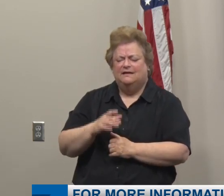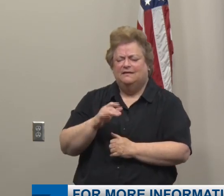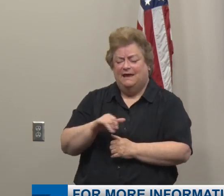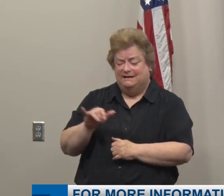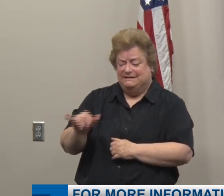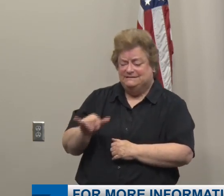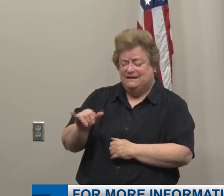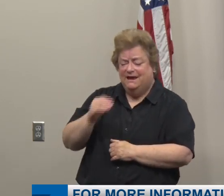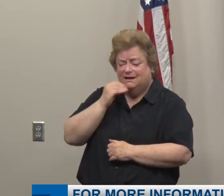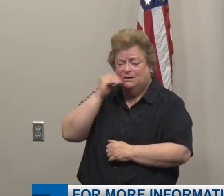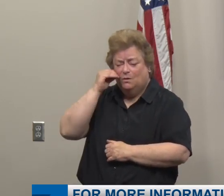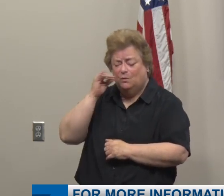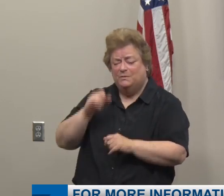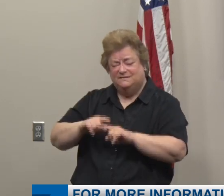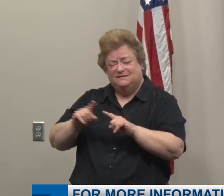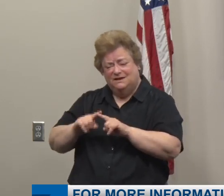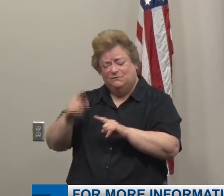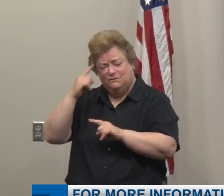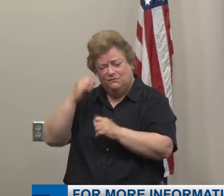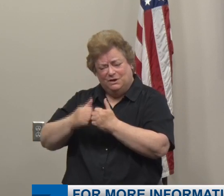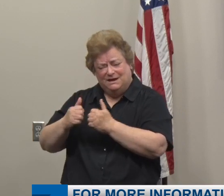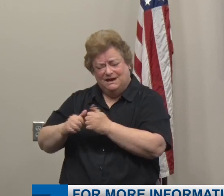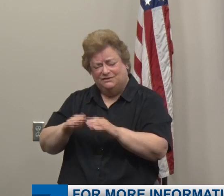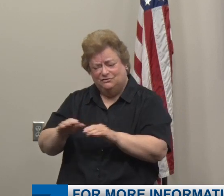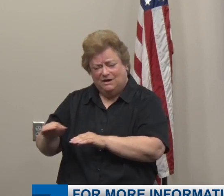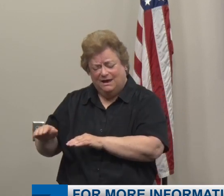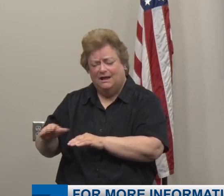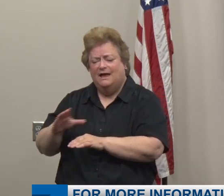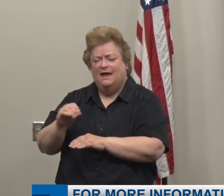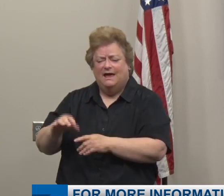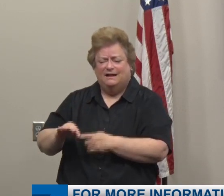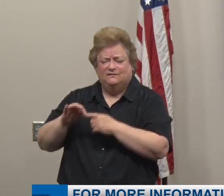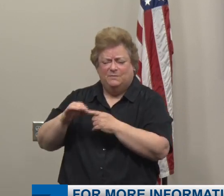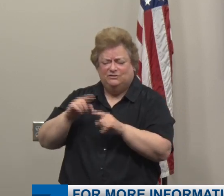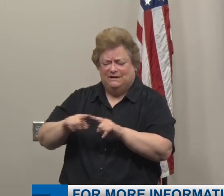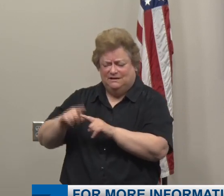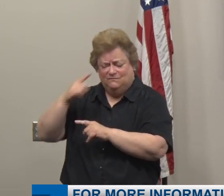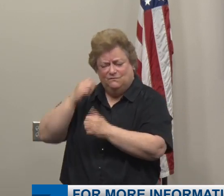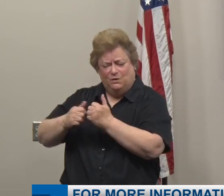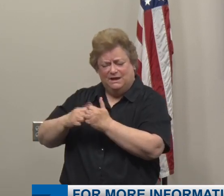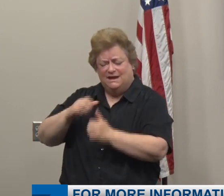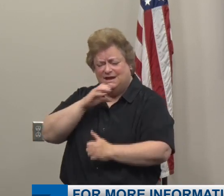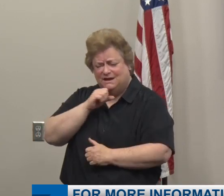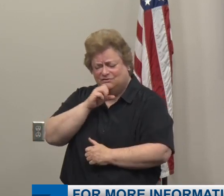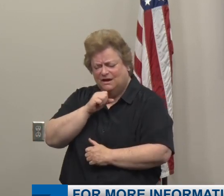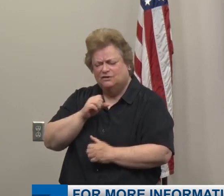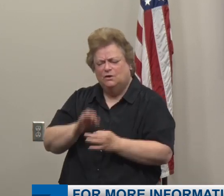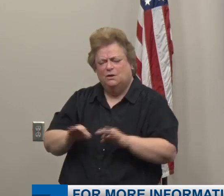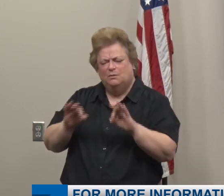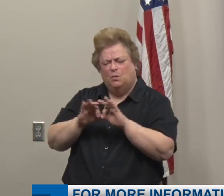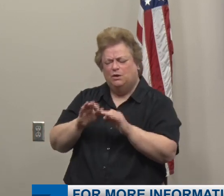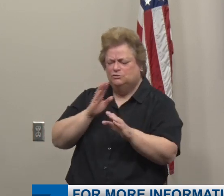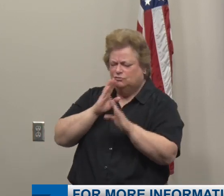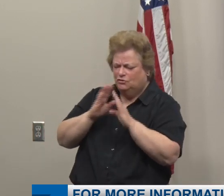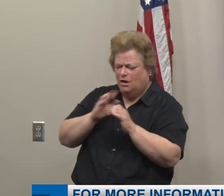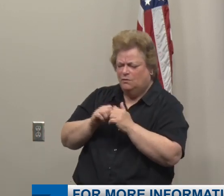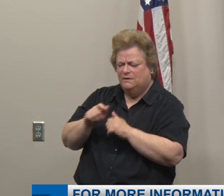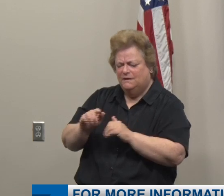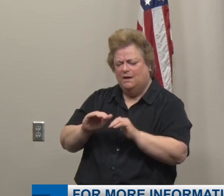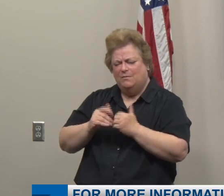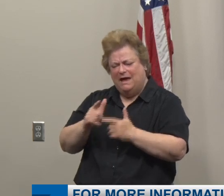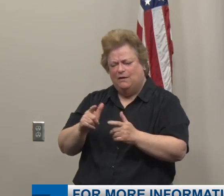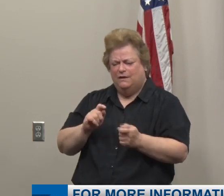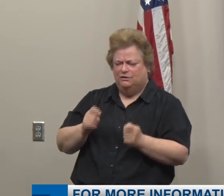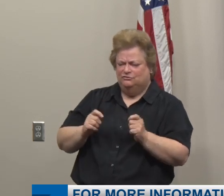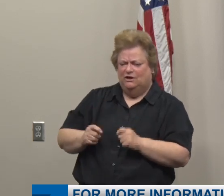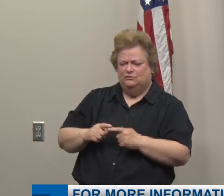differs for every child and especially by age so it's really important that you speak with your kids about how they're adjusting to being